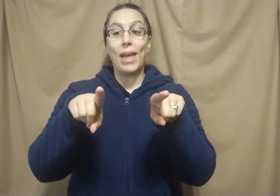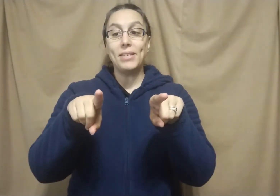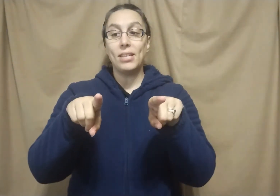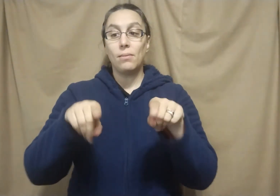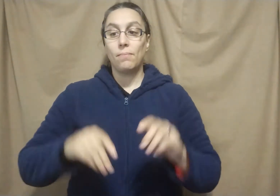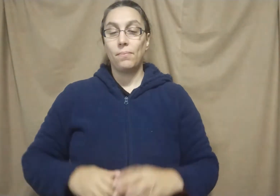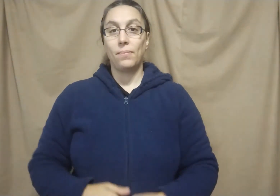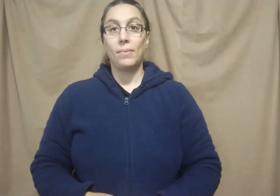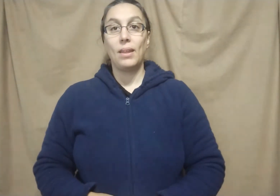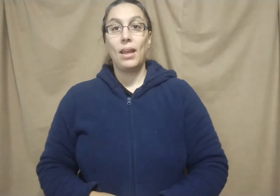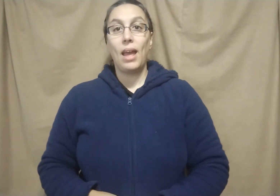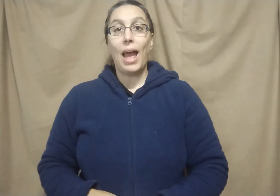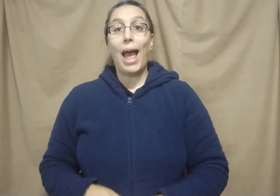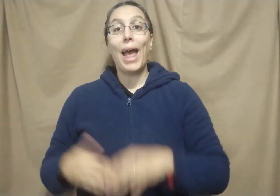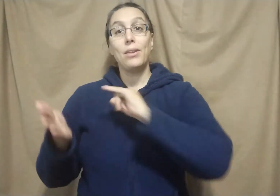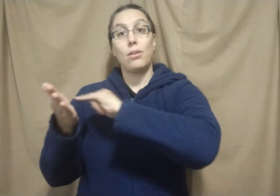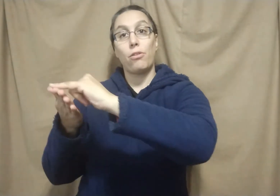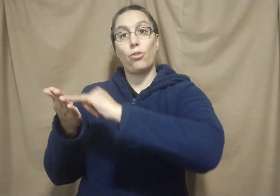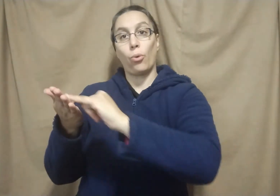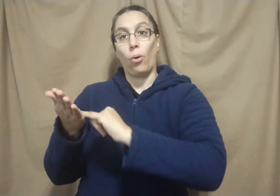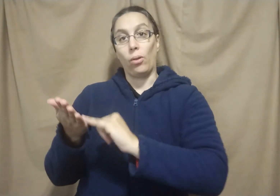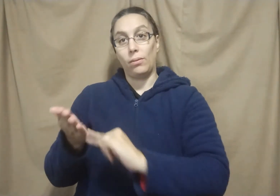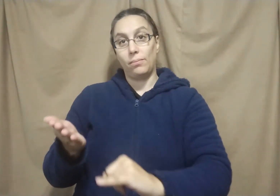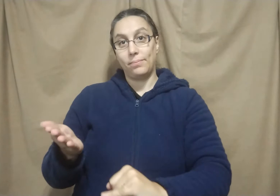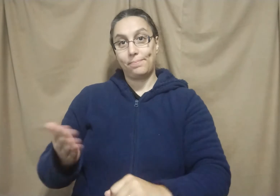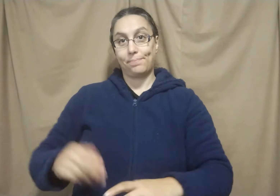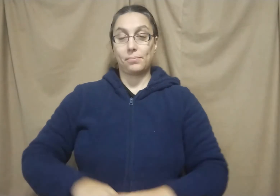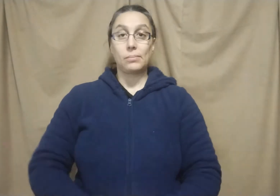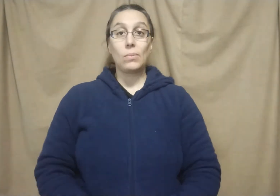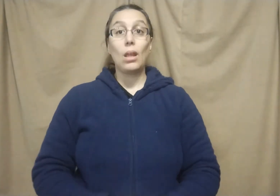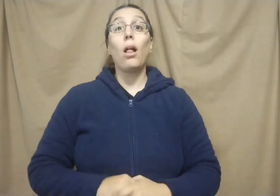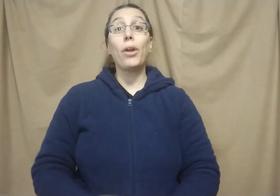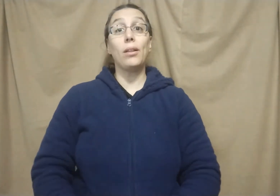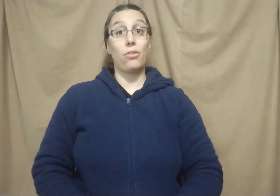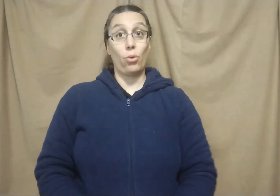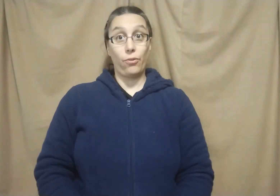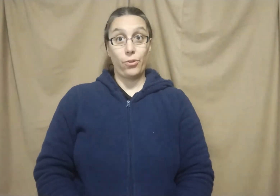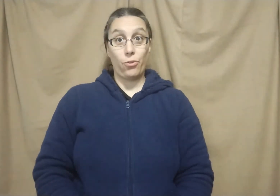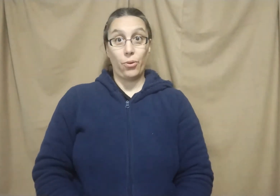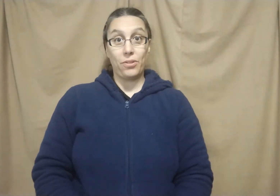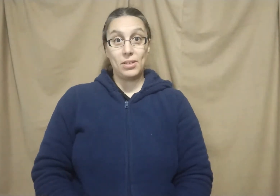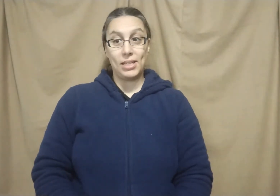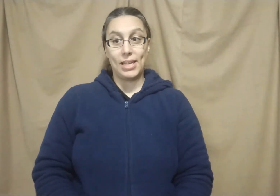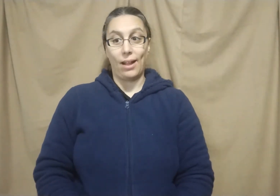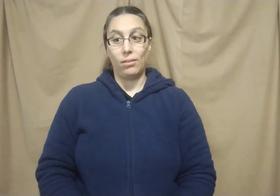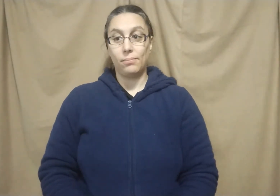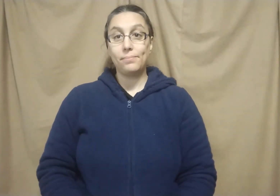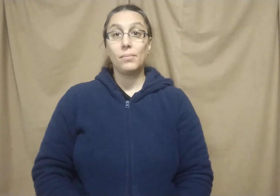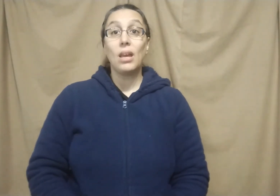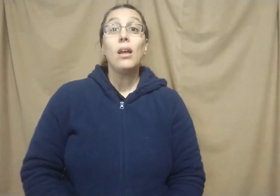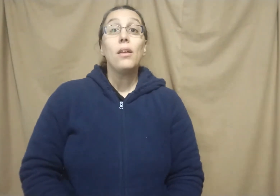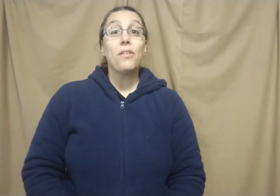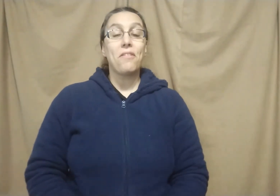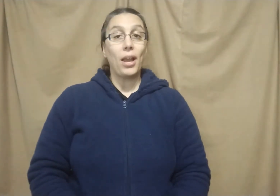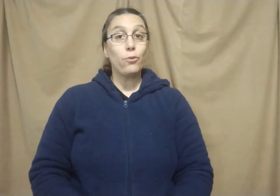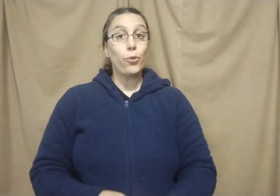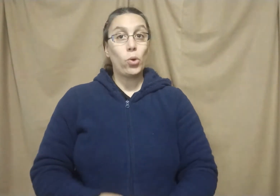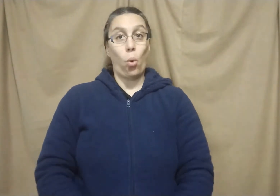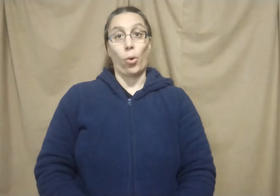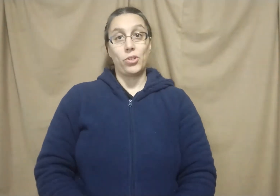event, and scroll. All right, let's go over those words in detail. The sign for court